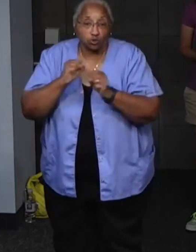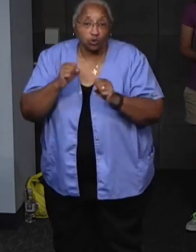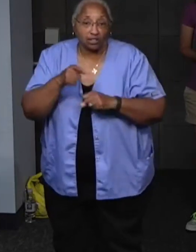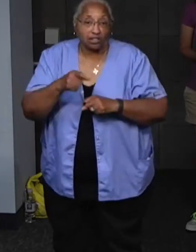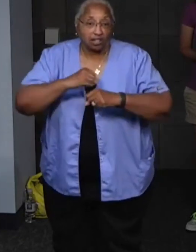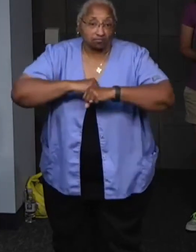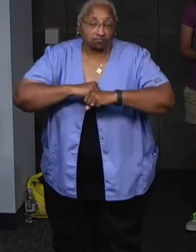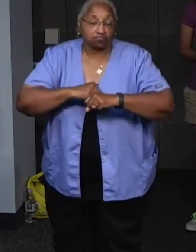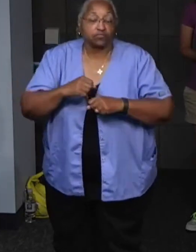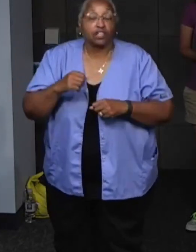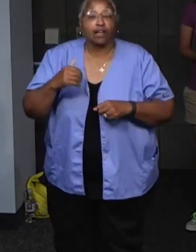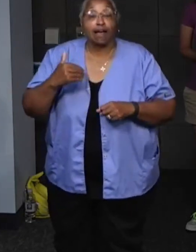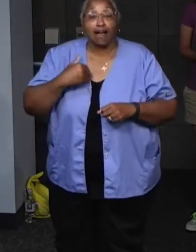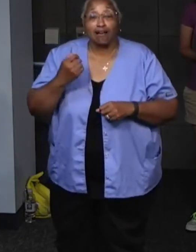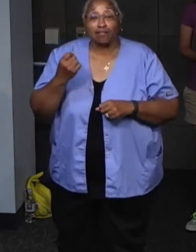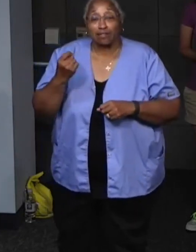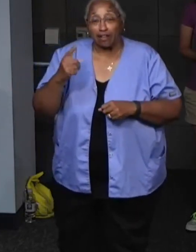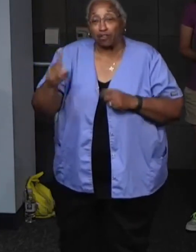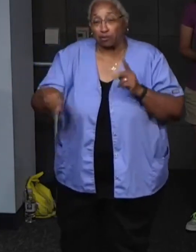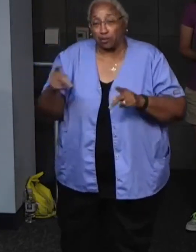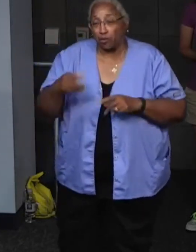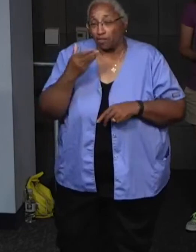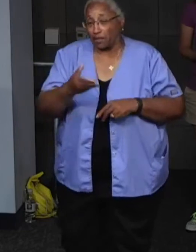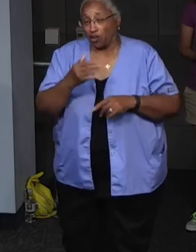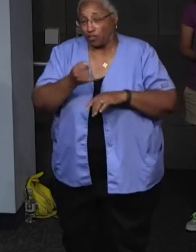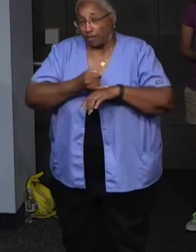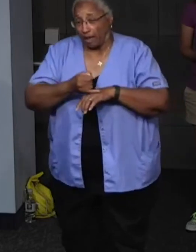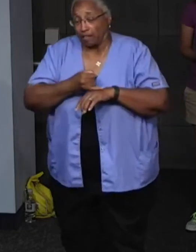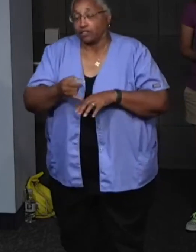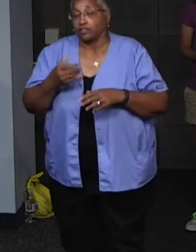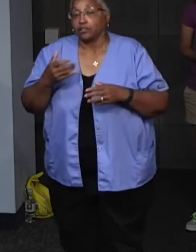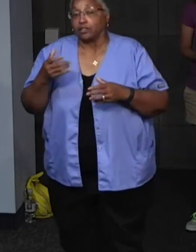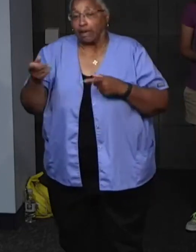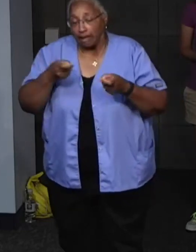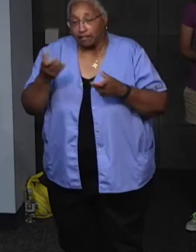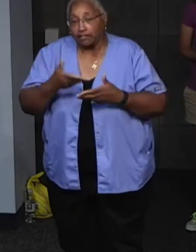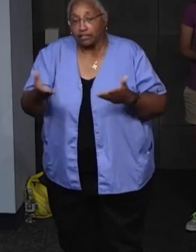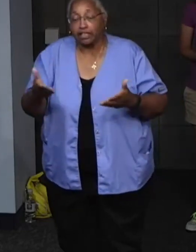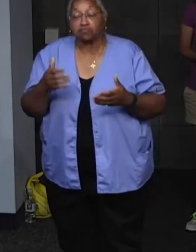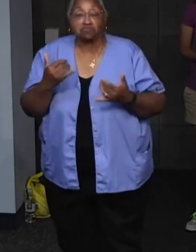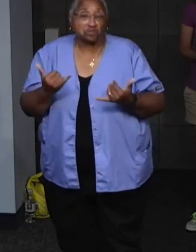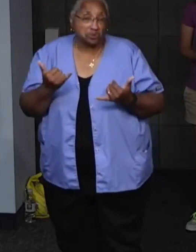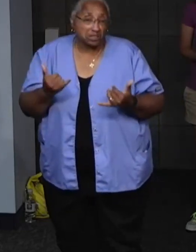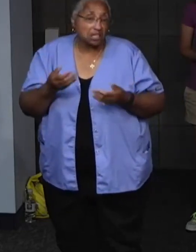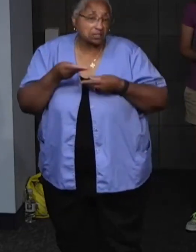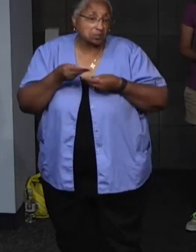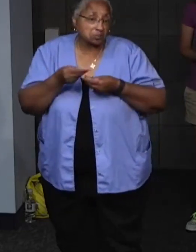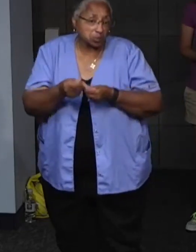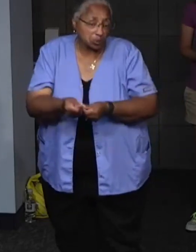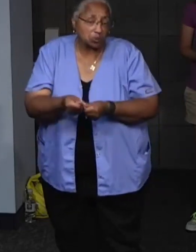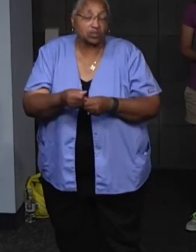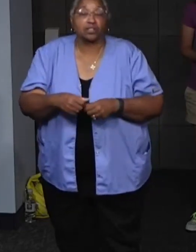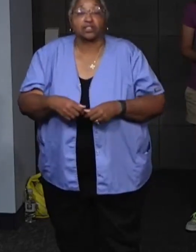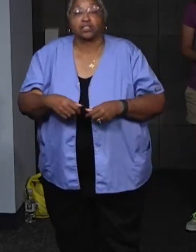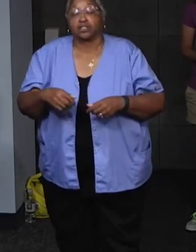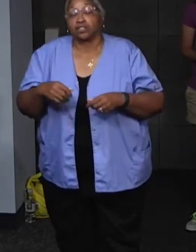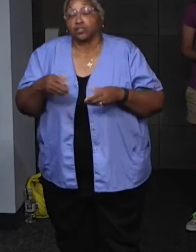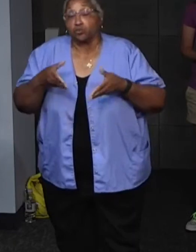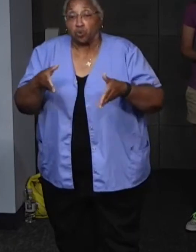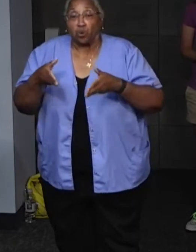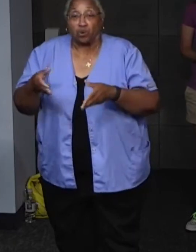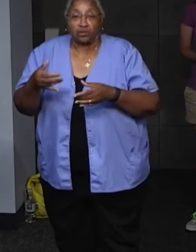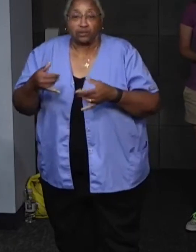island handling those things on a regular basis now. It was going pretty smooth today. Roadways are still blocked up, still under a lot